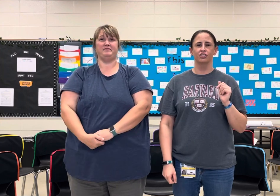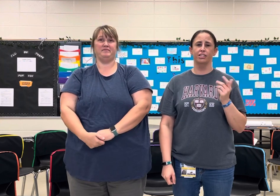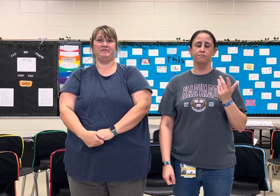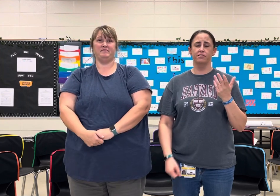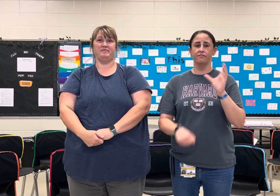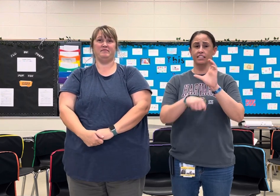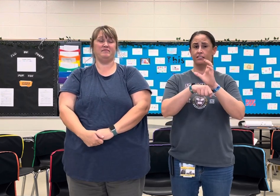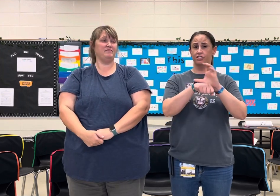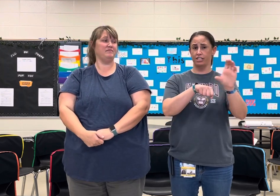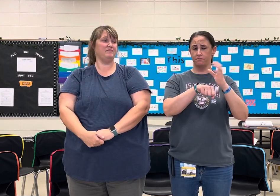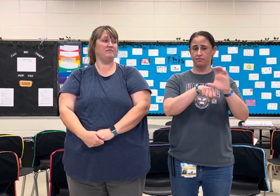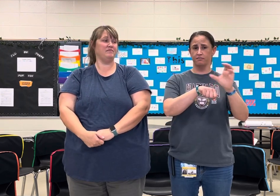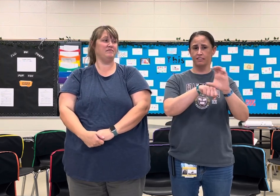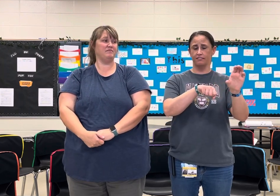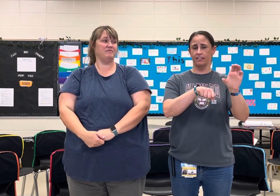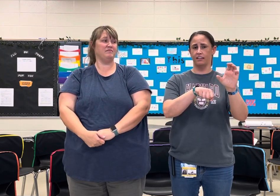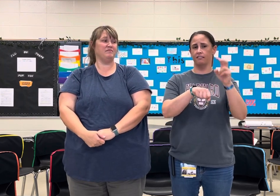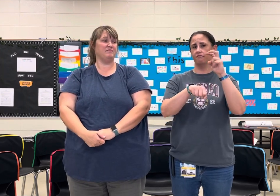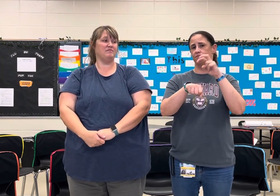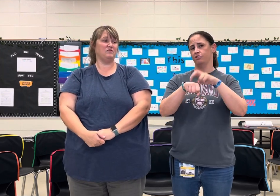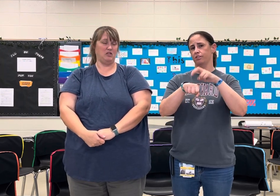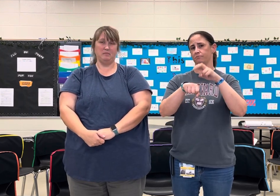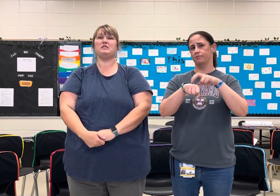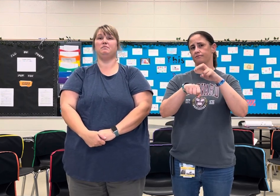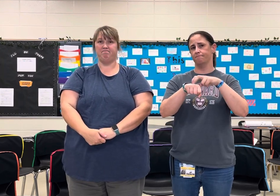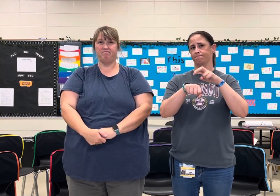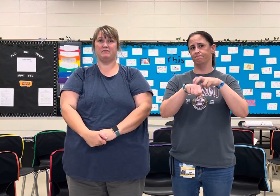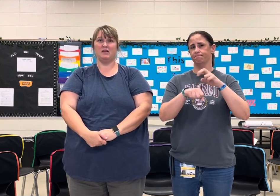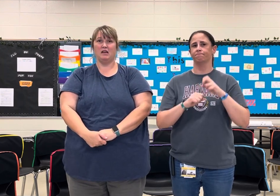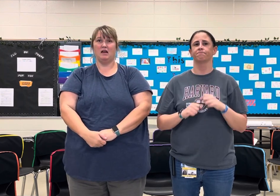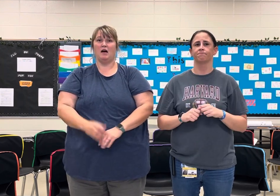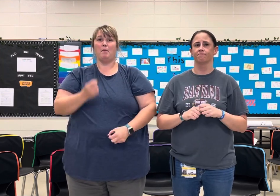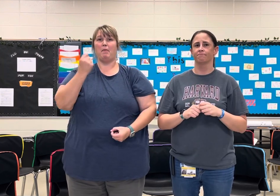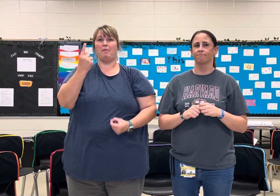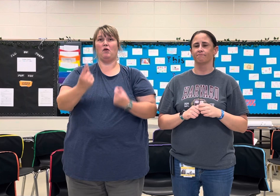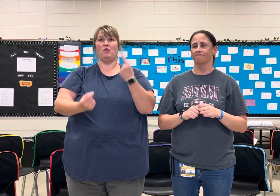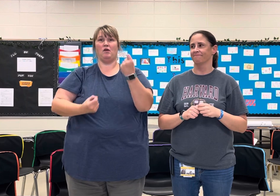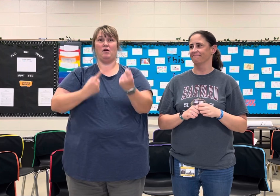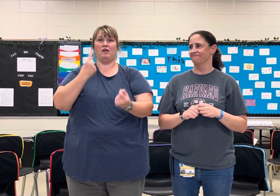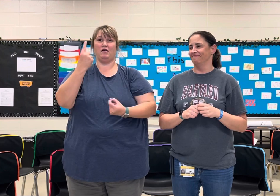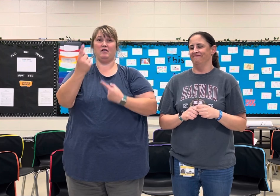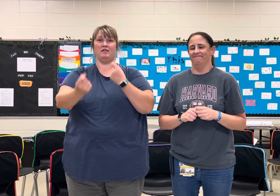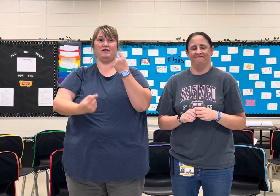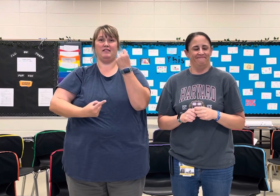Chips. I've seen chips and then chips. Popcorn.